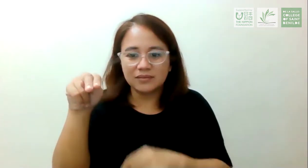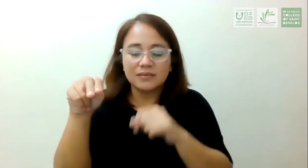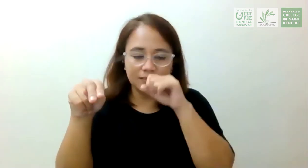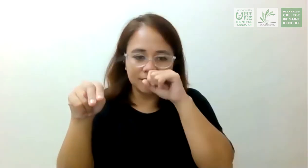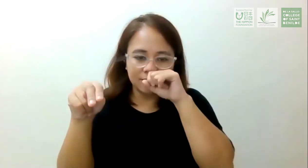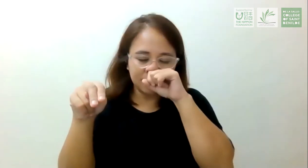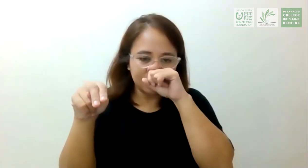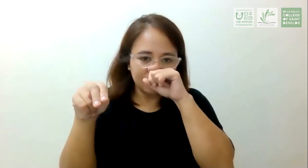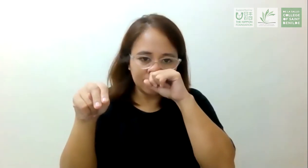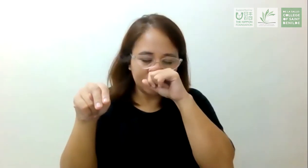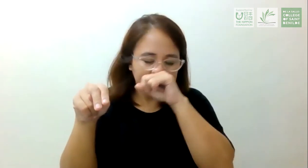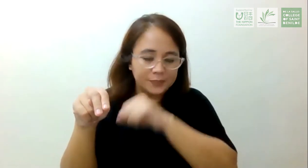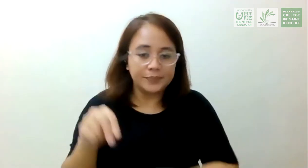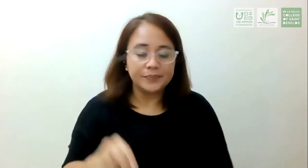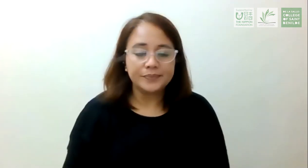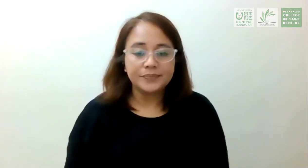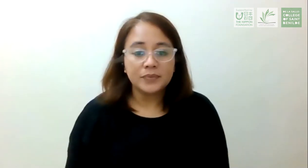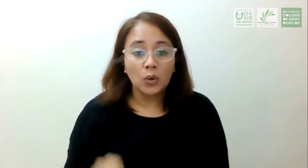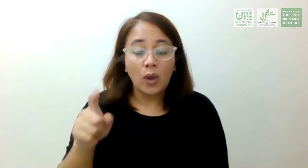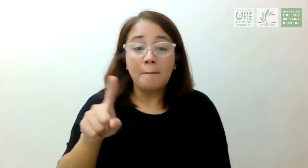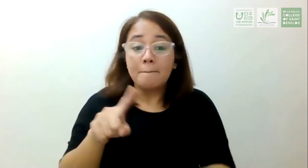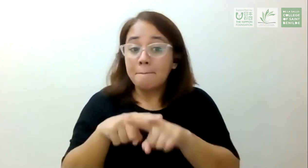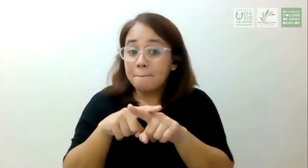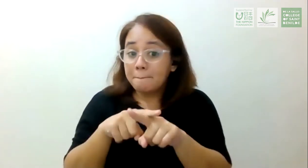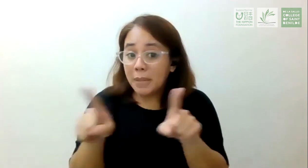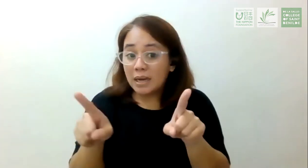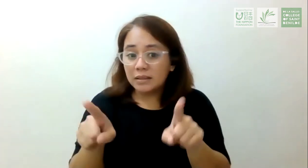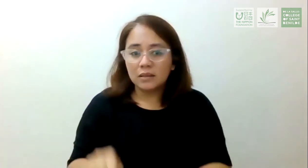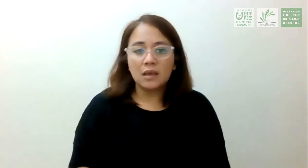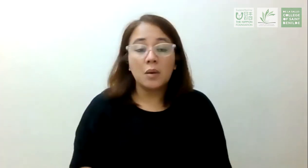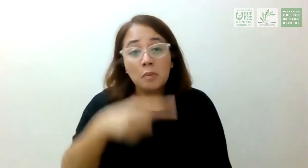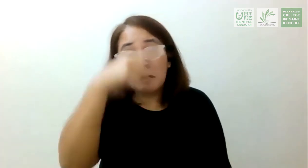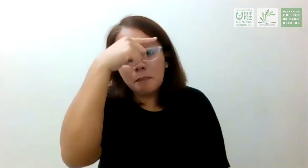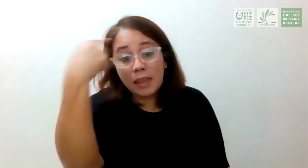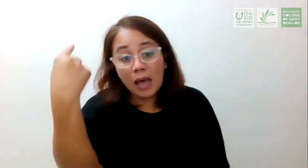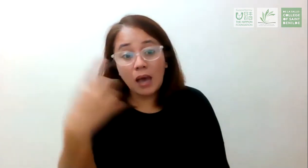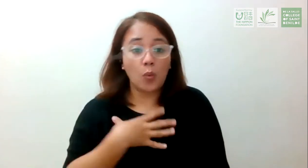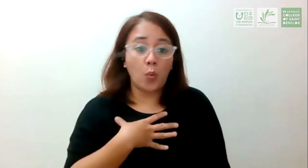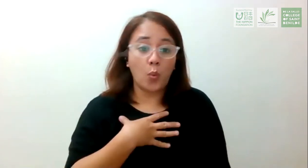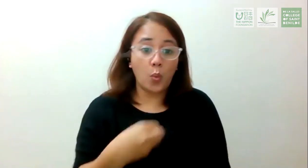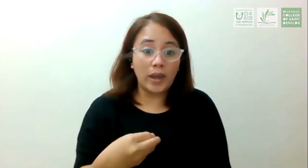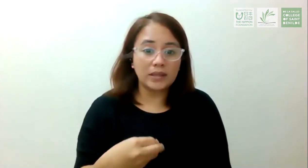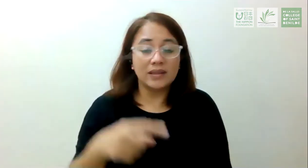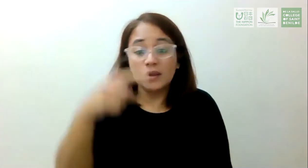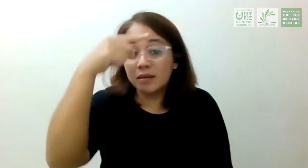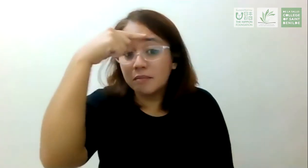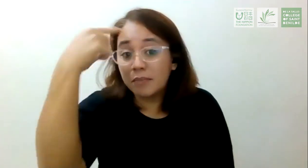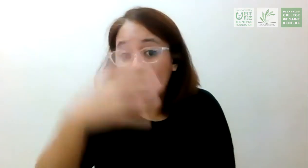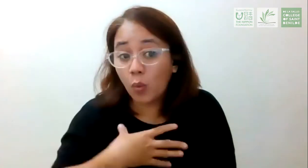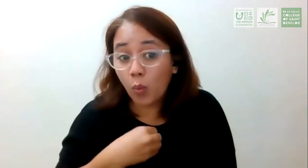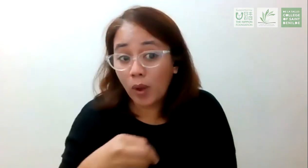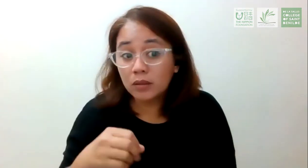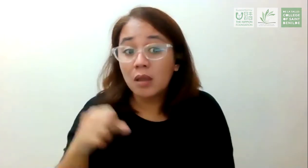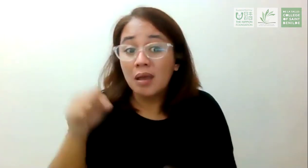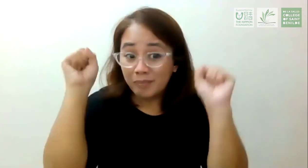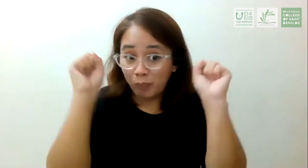Okay, but black, white, now black and white can be a noun too, but